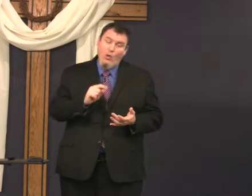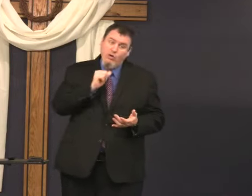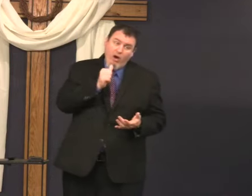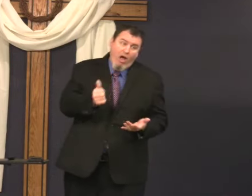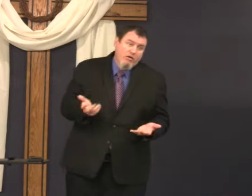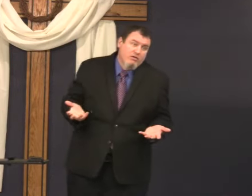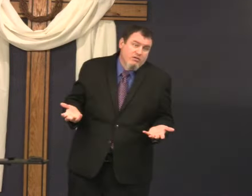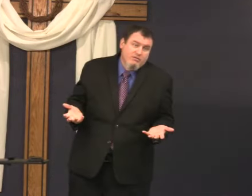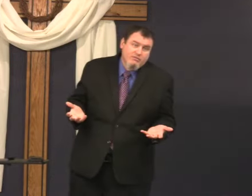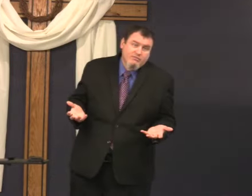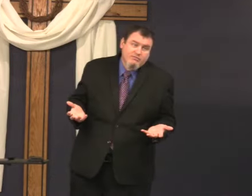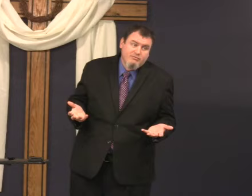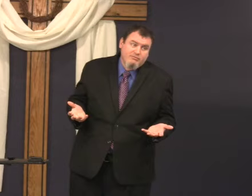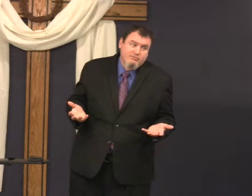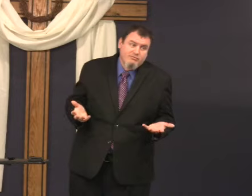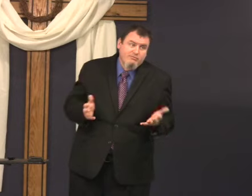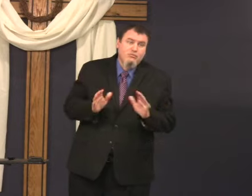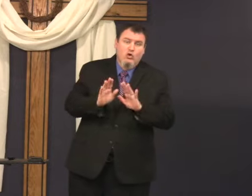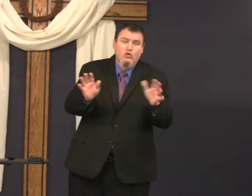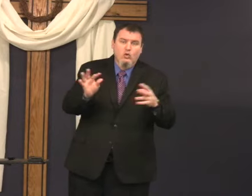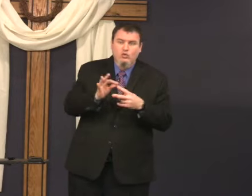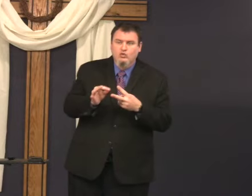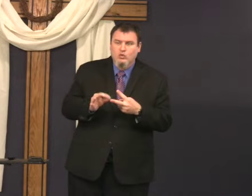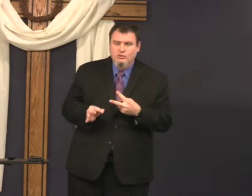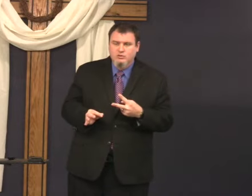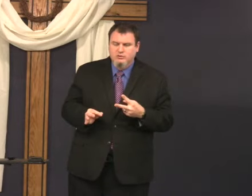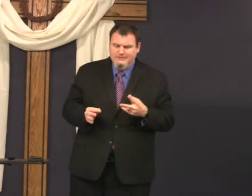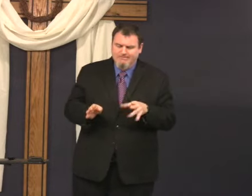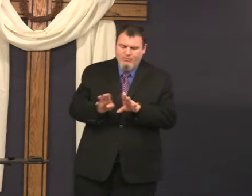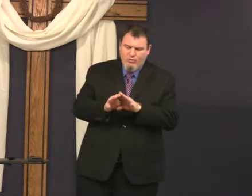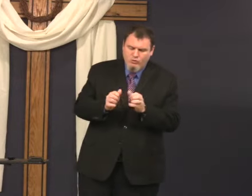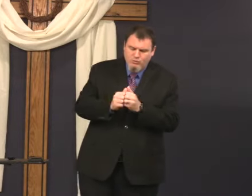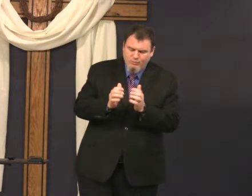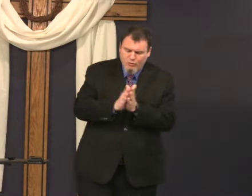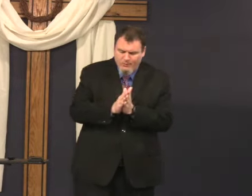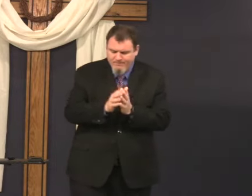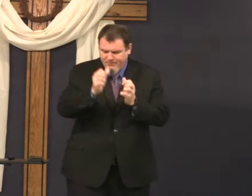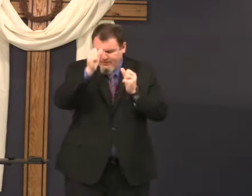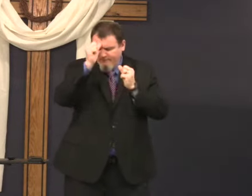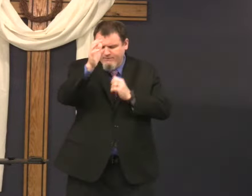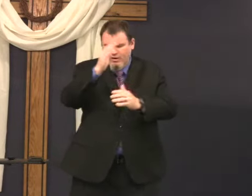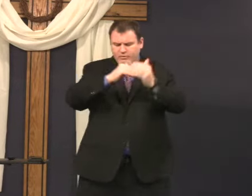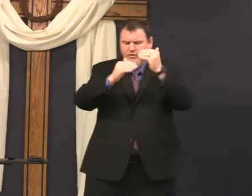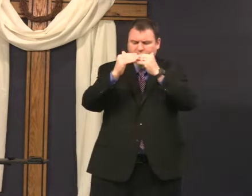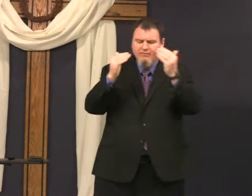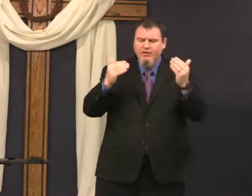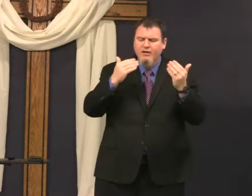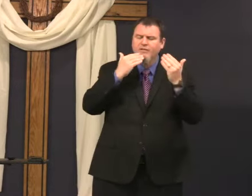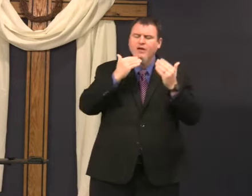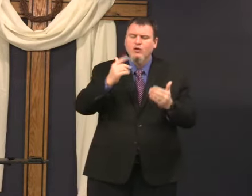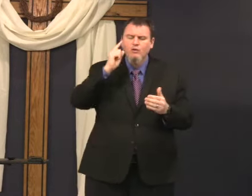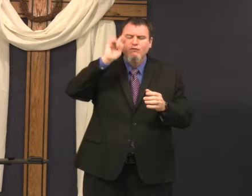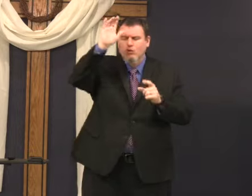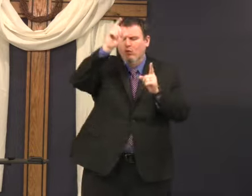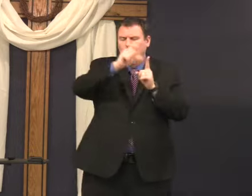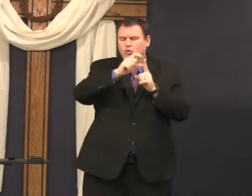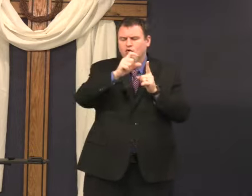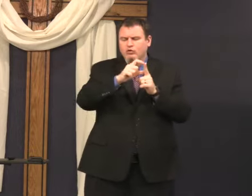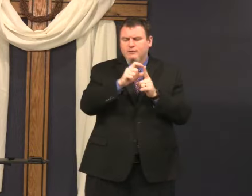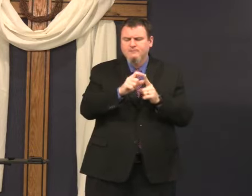Believe it or not. It's your choice. So let's close with prayer. Our Father in heaven, we thank you